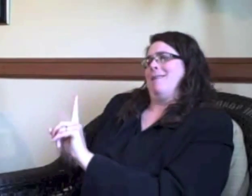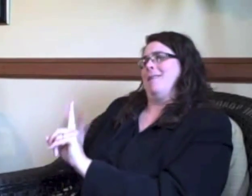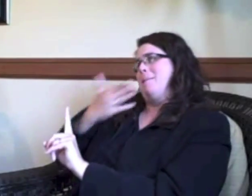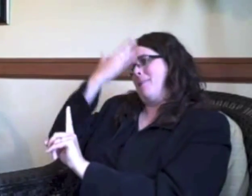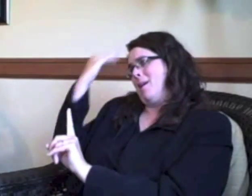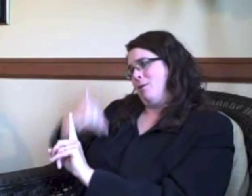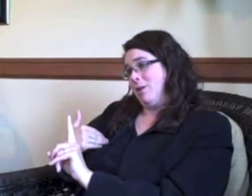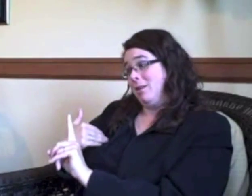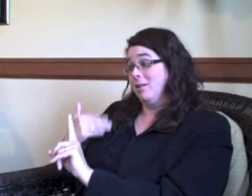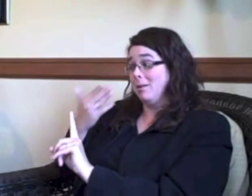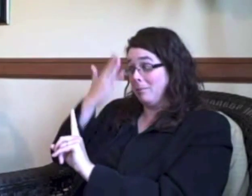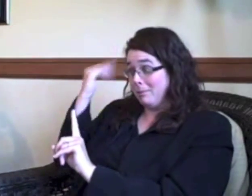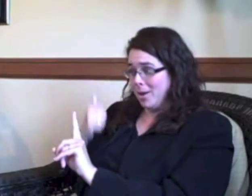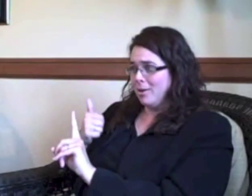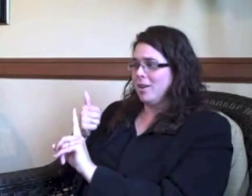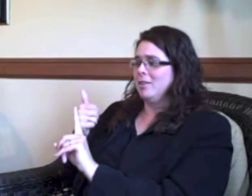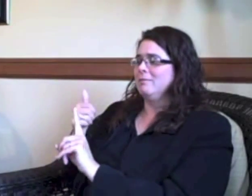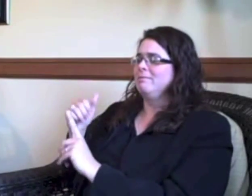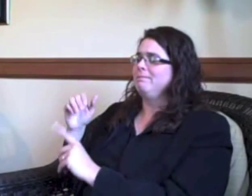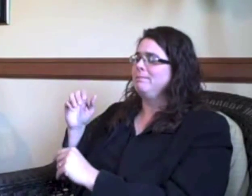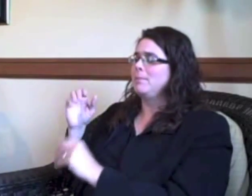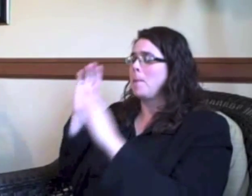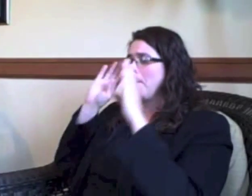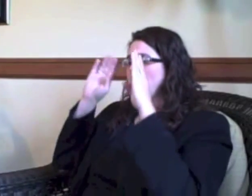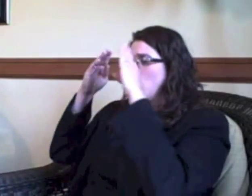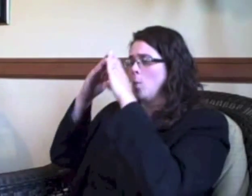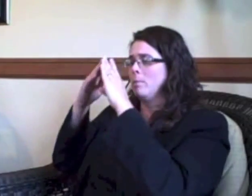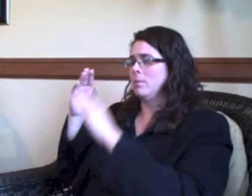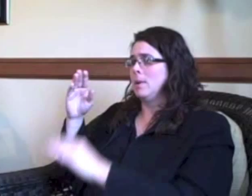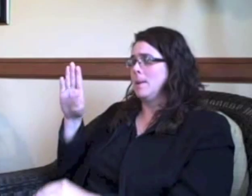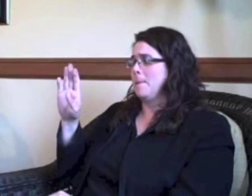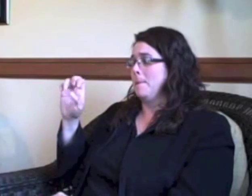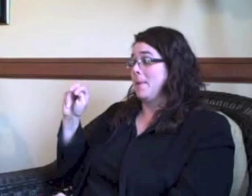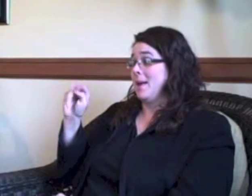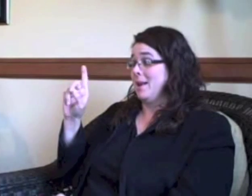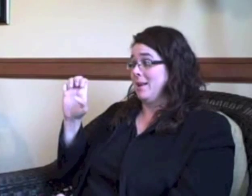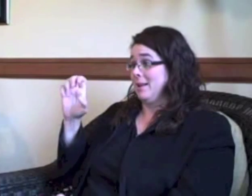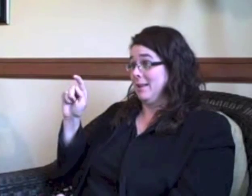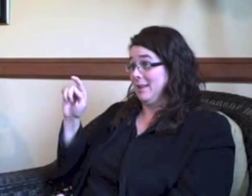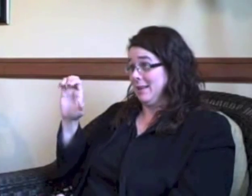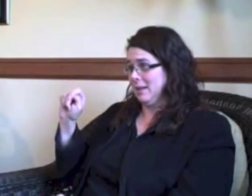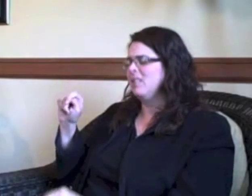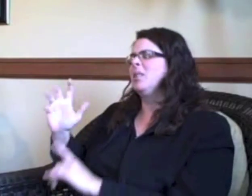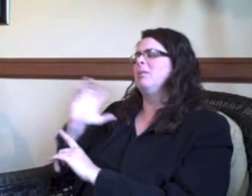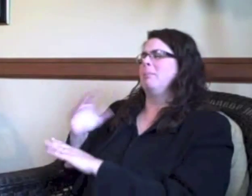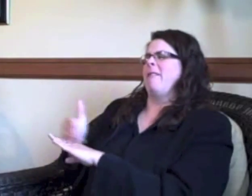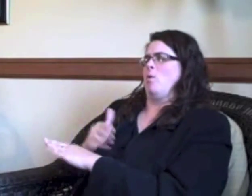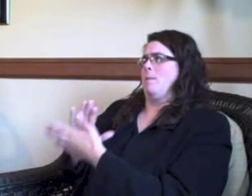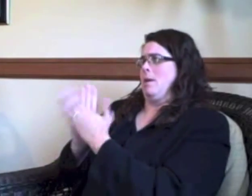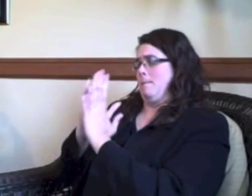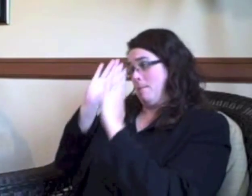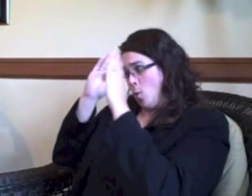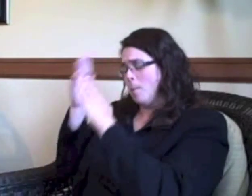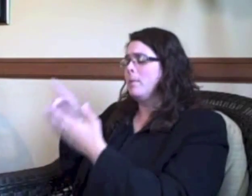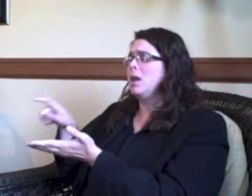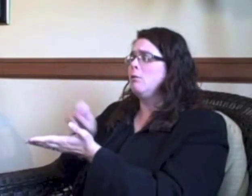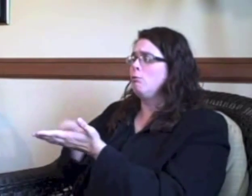And Mary, I do my Hail Marys as well, because Pope Benedict, before he